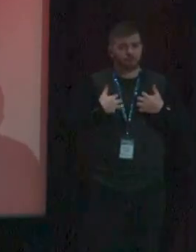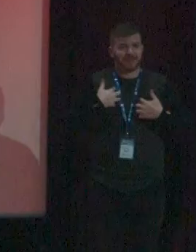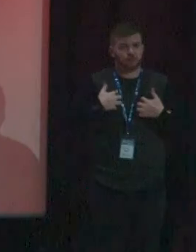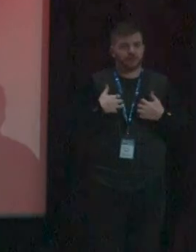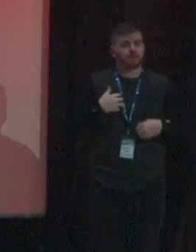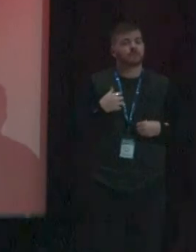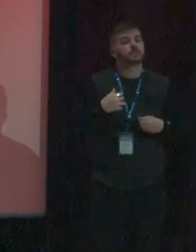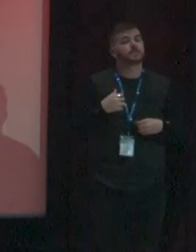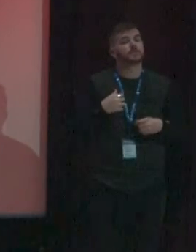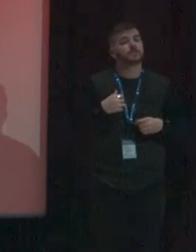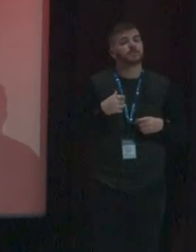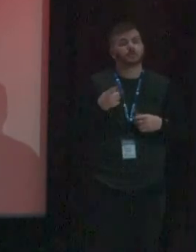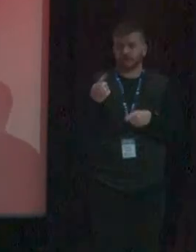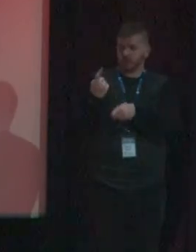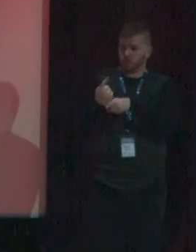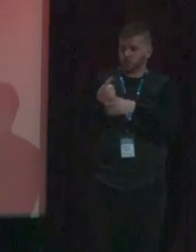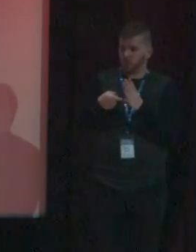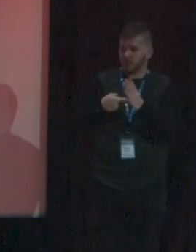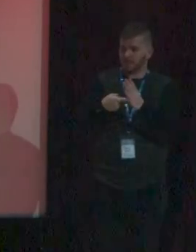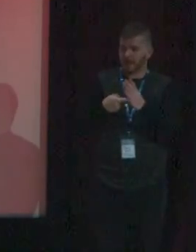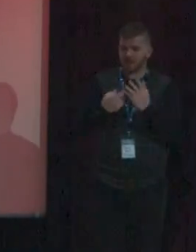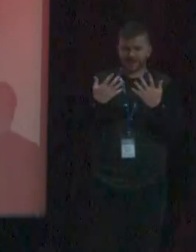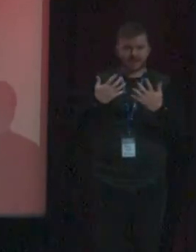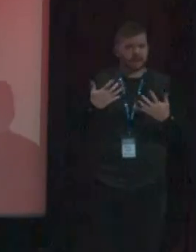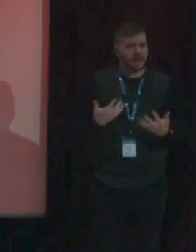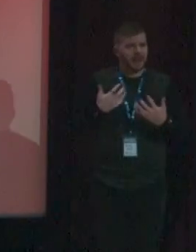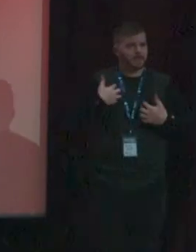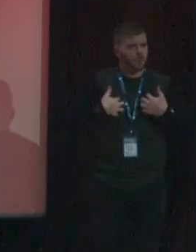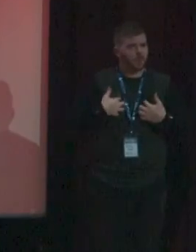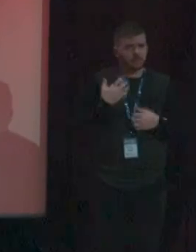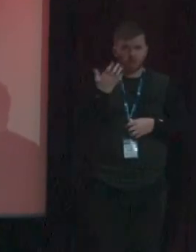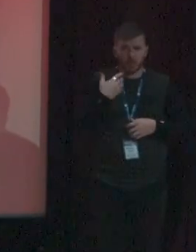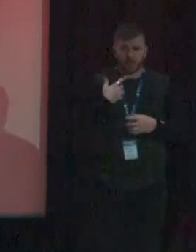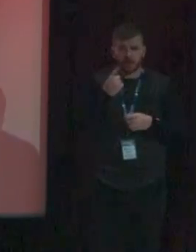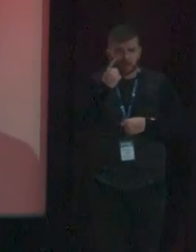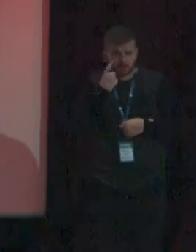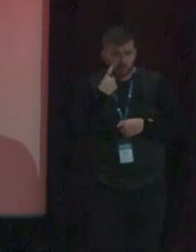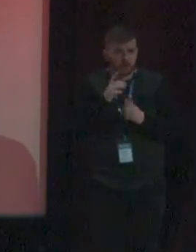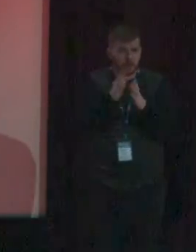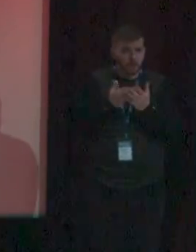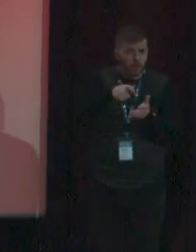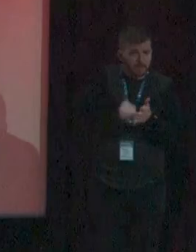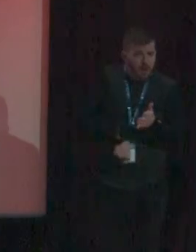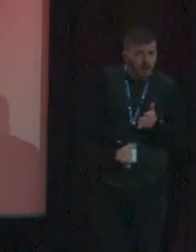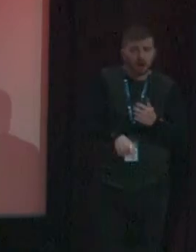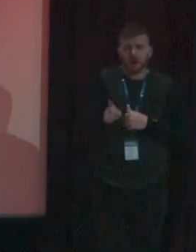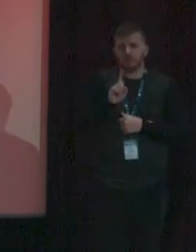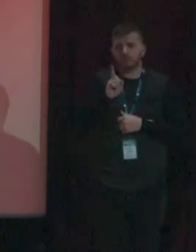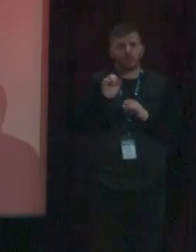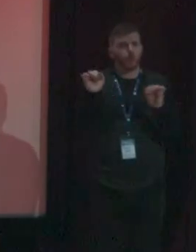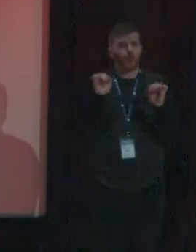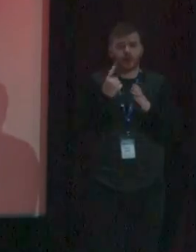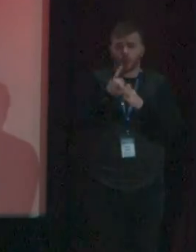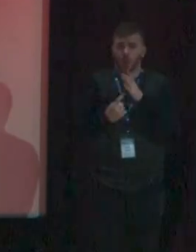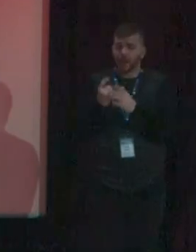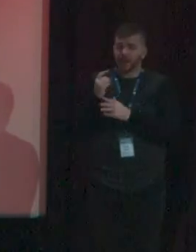interested in you're talking about the 10-player motivations. Is there somewhere we can go or a book we can purchase to Not learn yet. more about No, that? I only presented